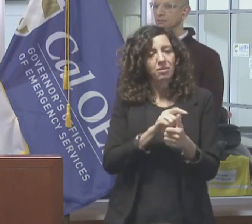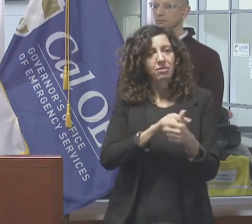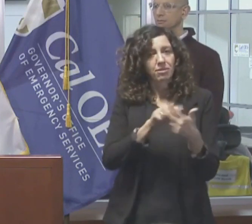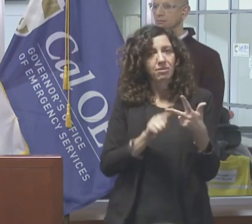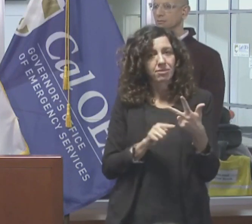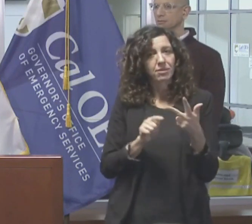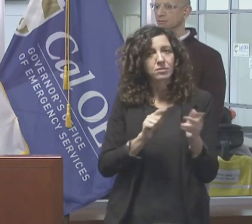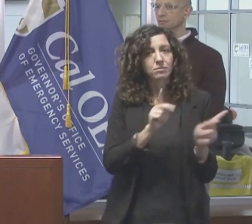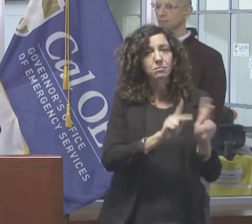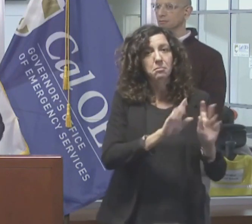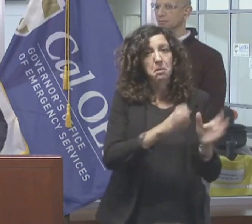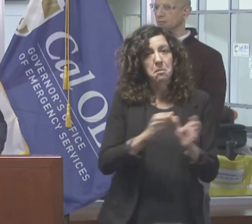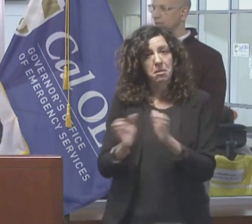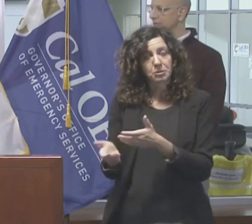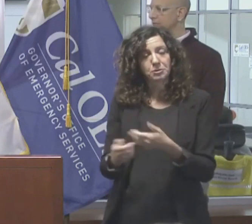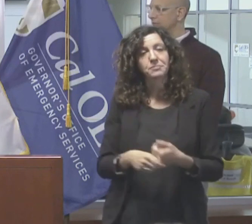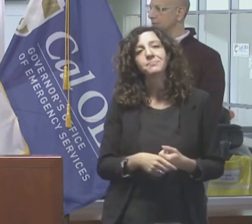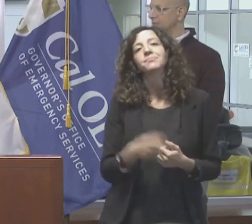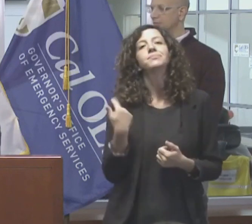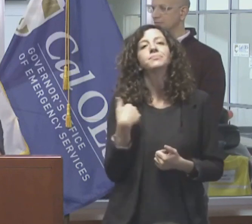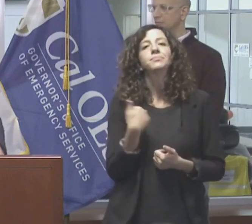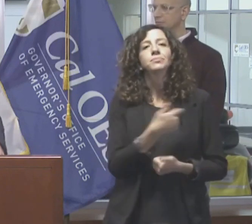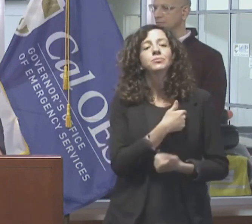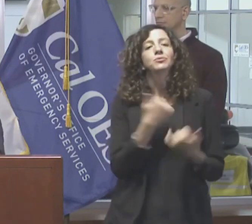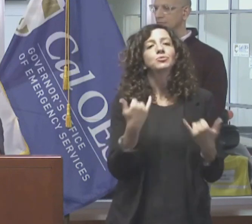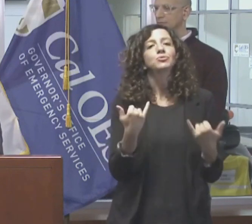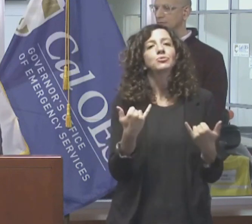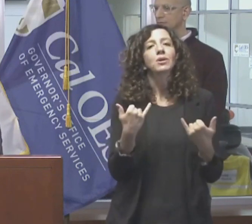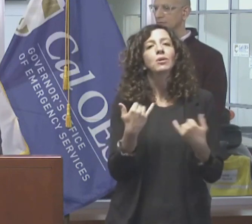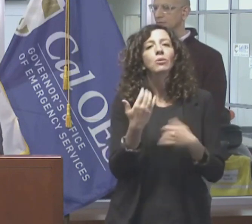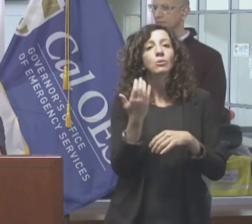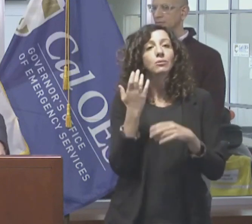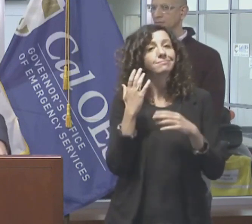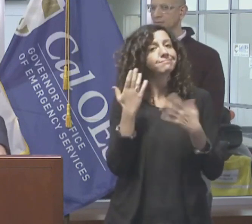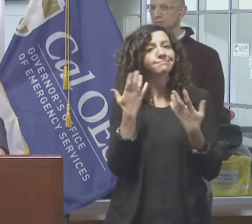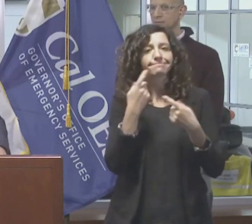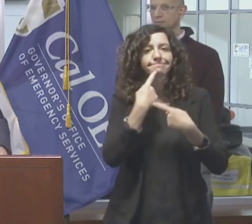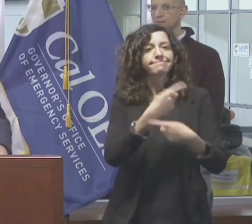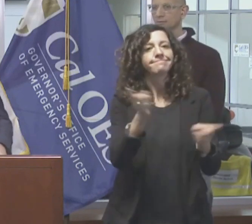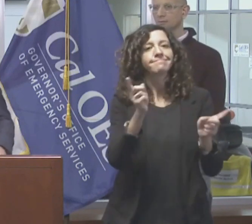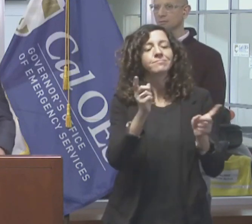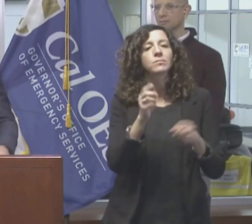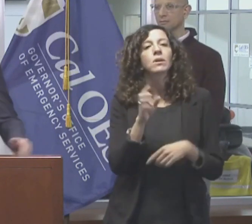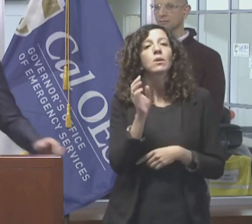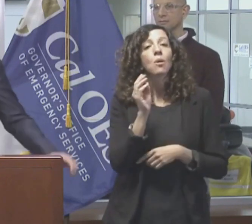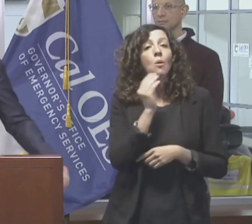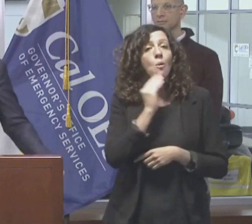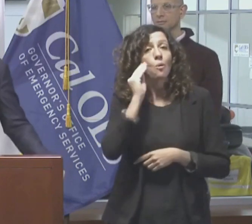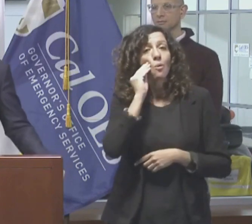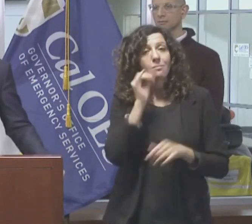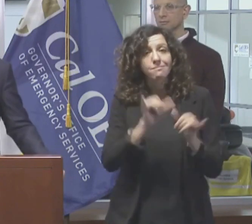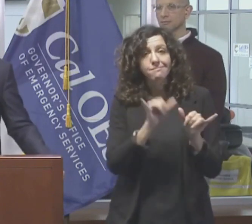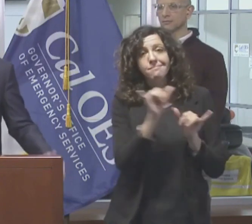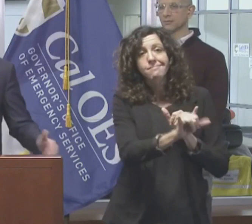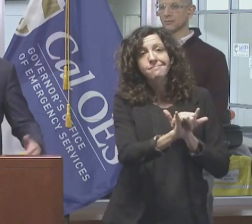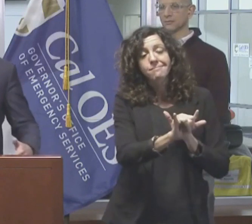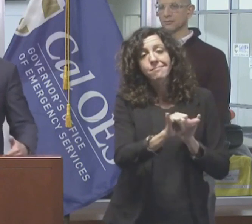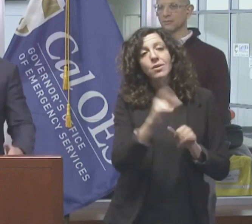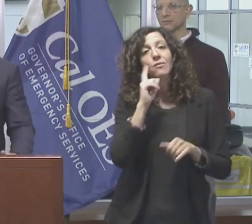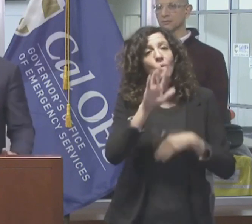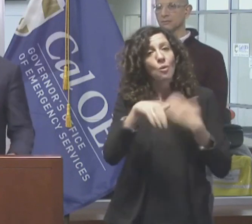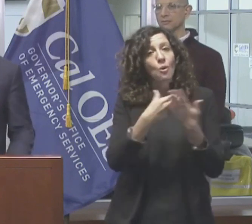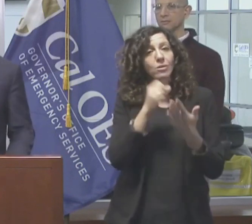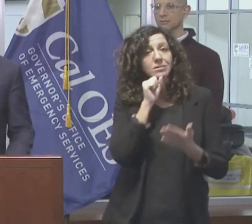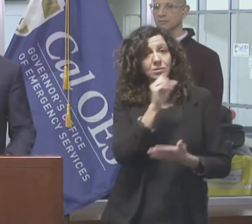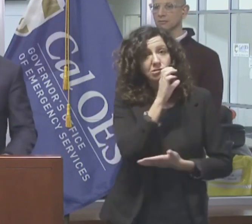state of California. We are calling for the home isolation of all seniors in the state of California. We are calling